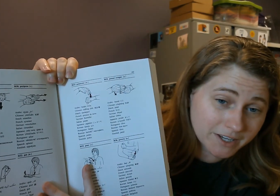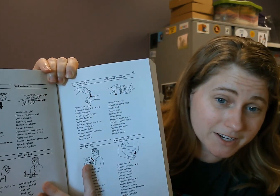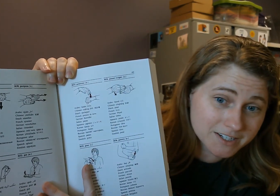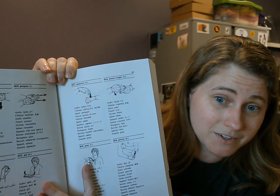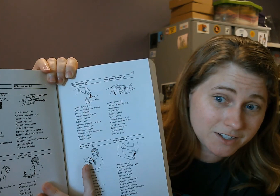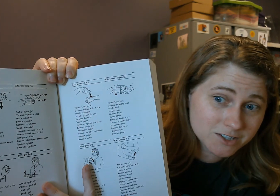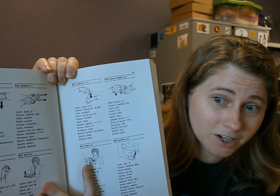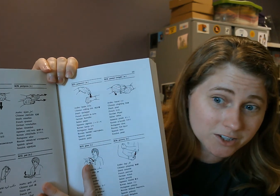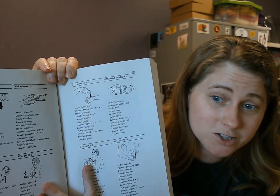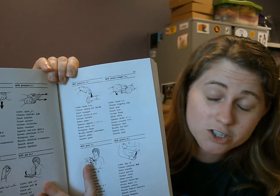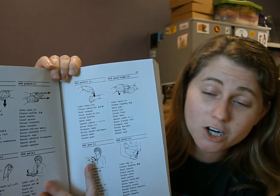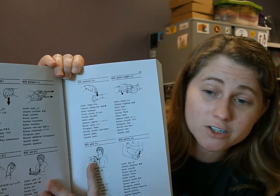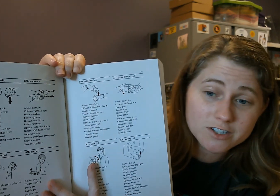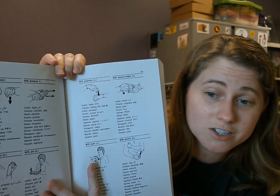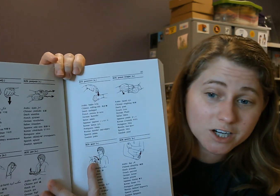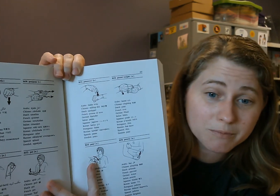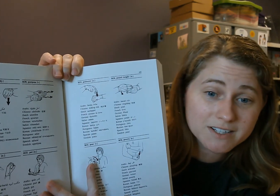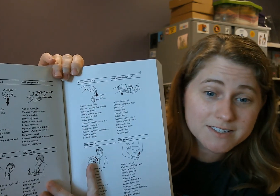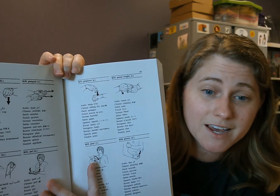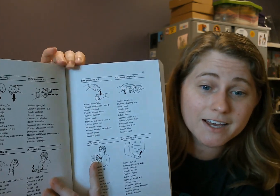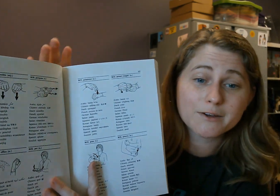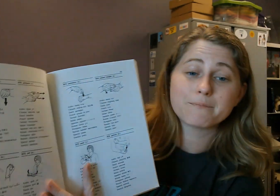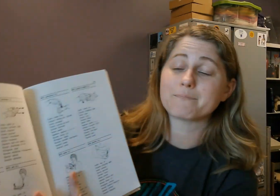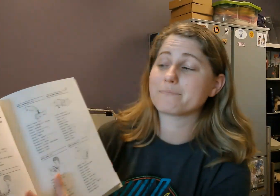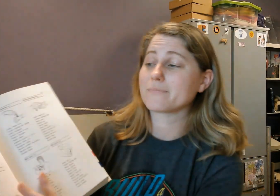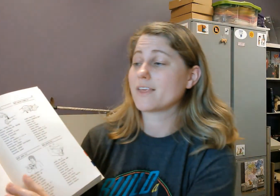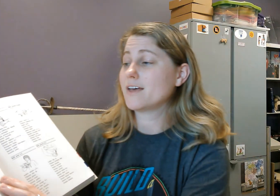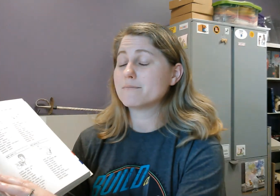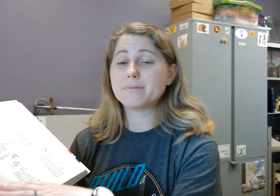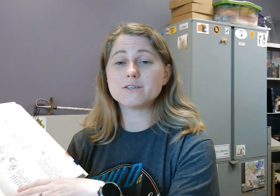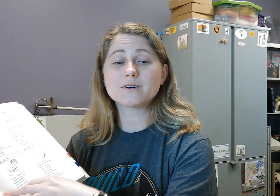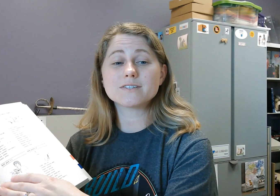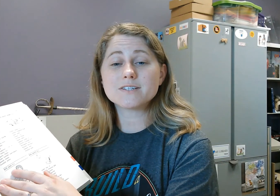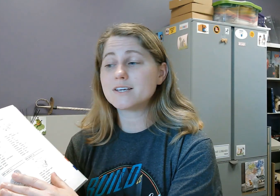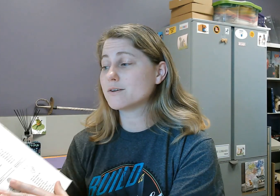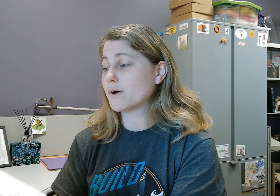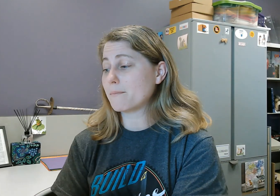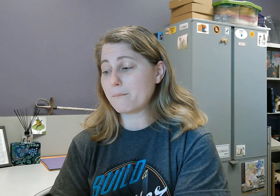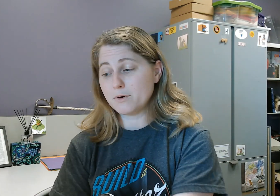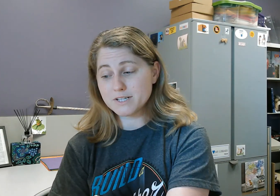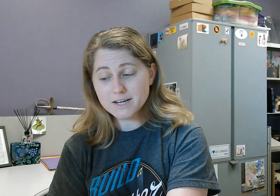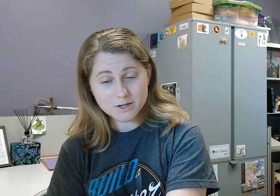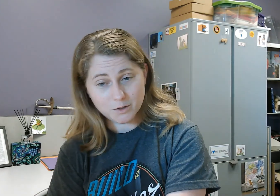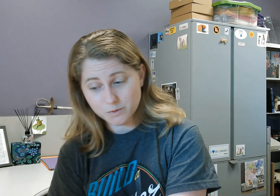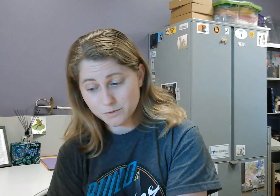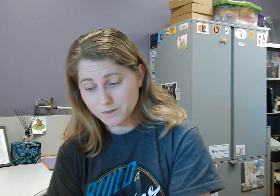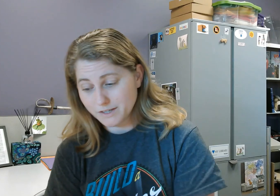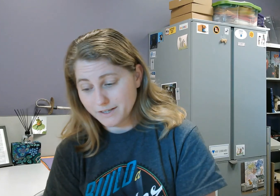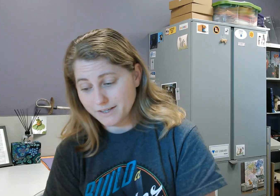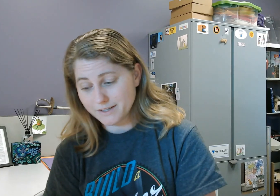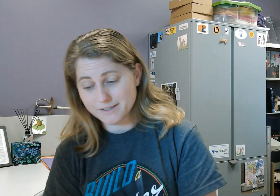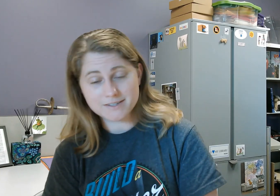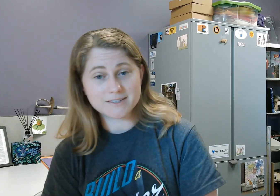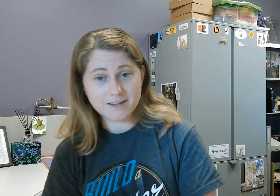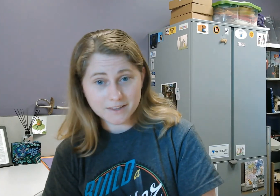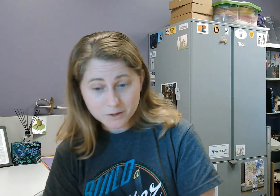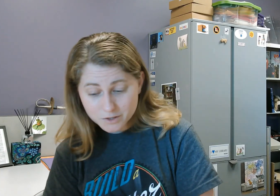reading activity. Check your charts and check Beanstack. But you can see what potato is in sign